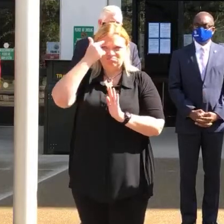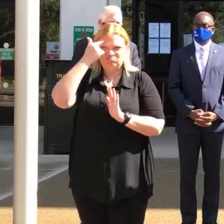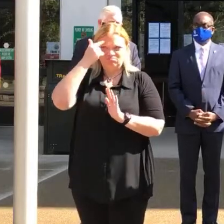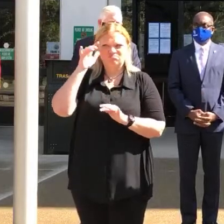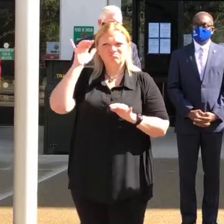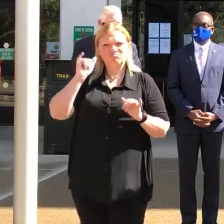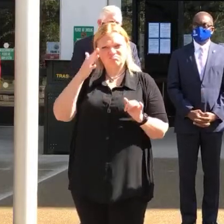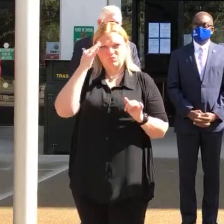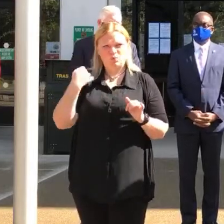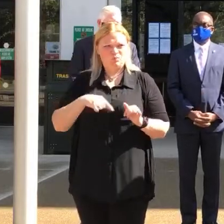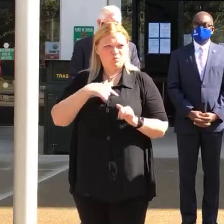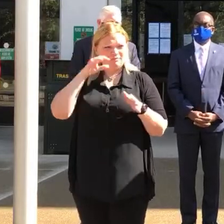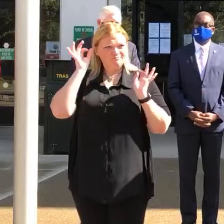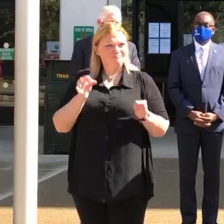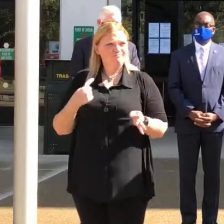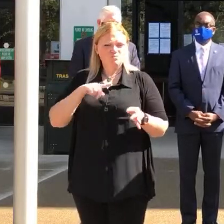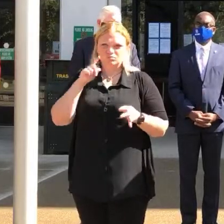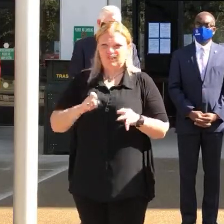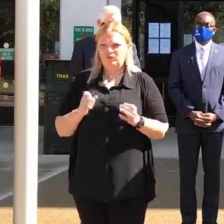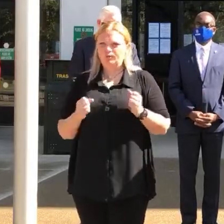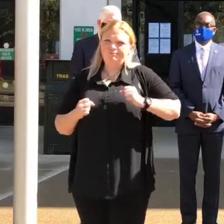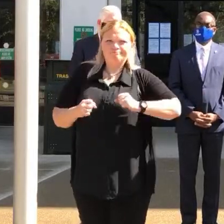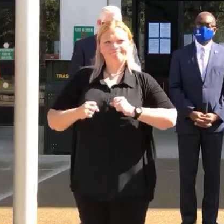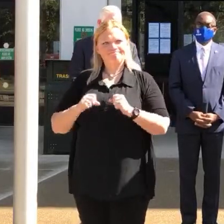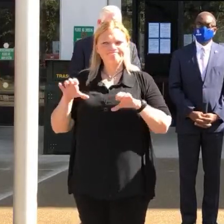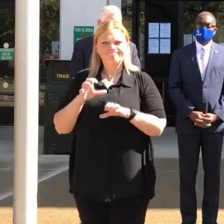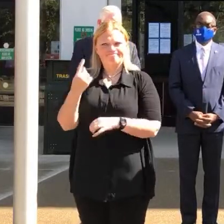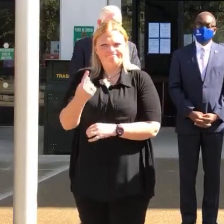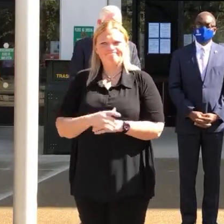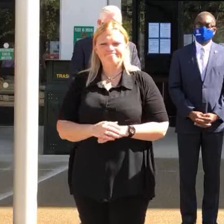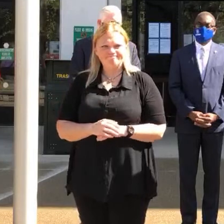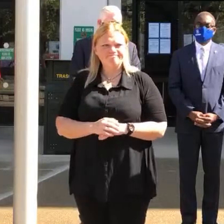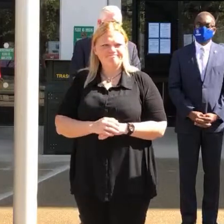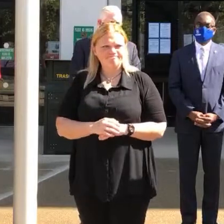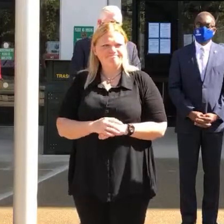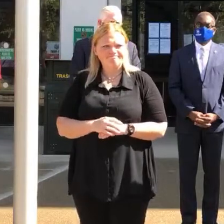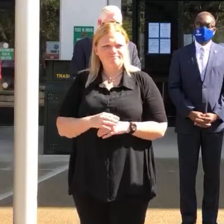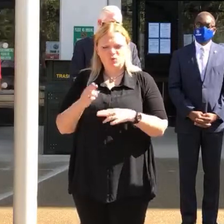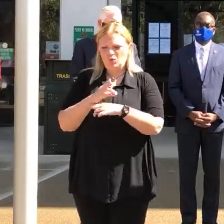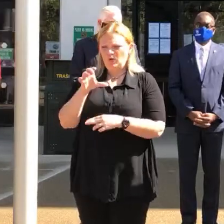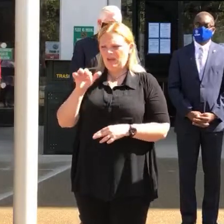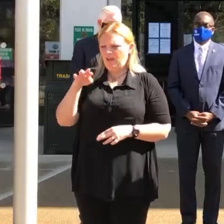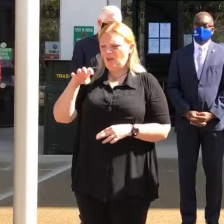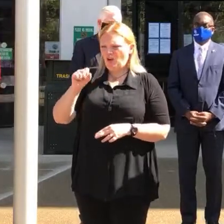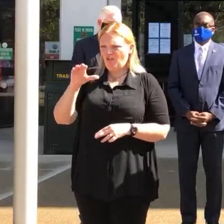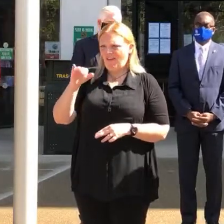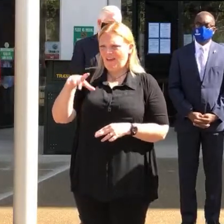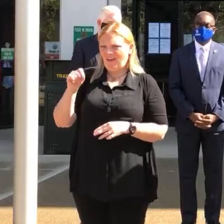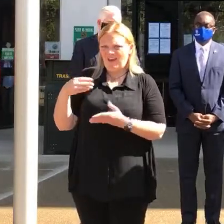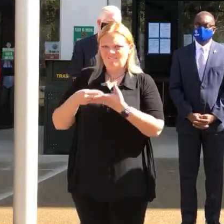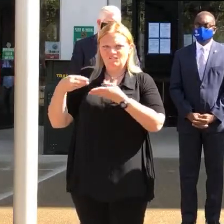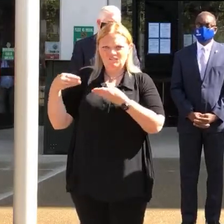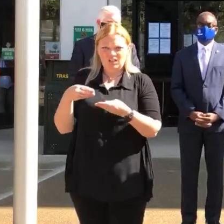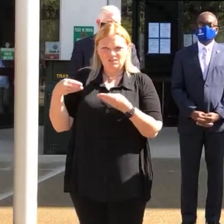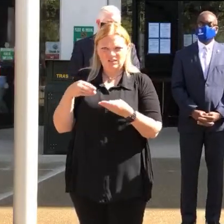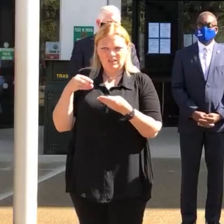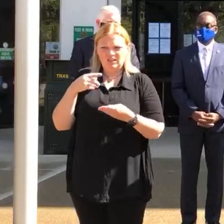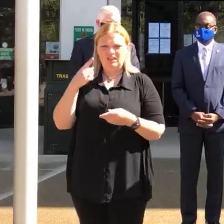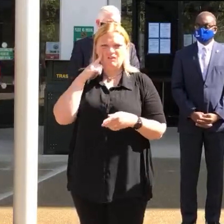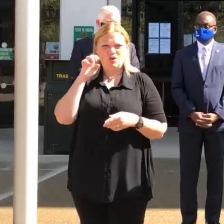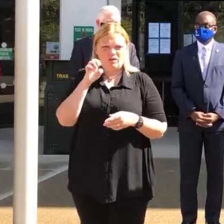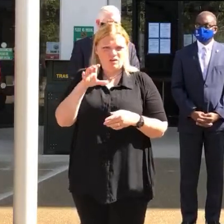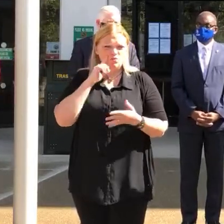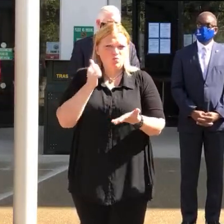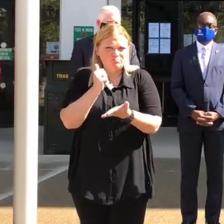why we decided we needed to step up to the plate by using the CARES Act funding that Erie County received to assist families that